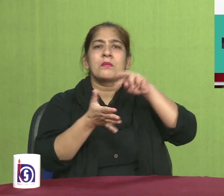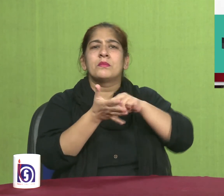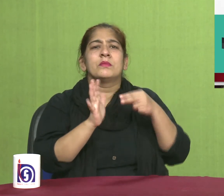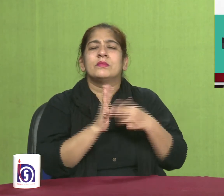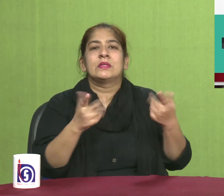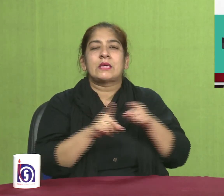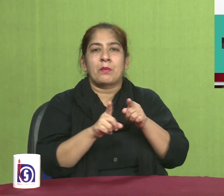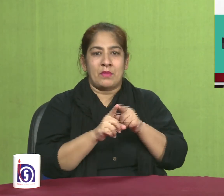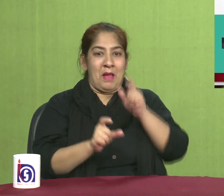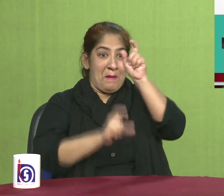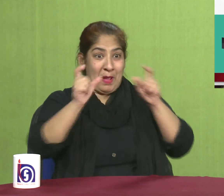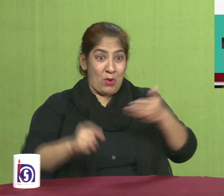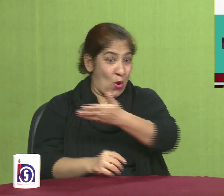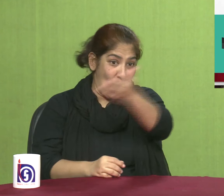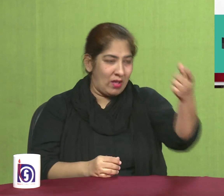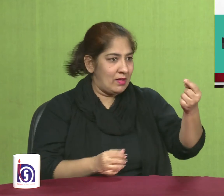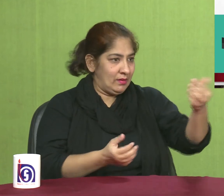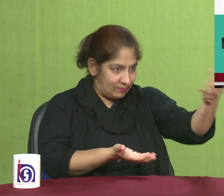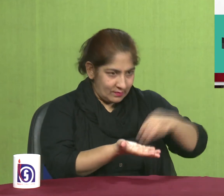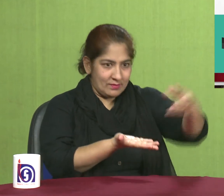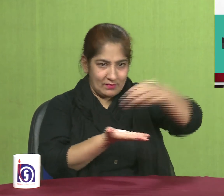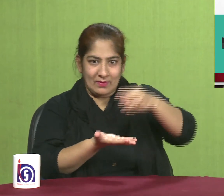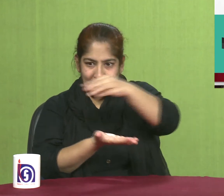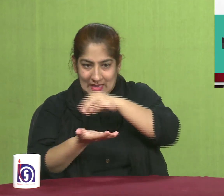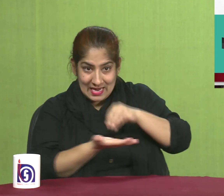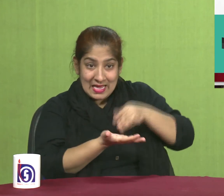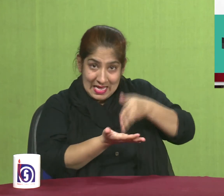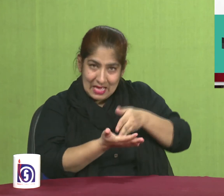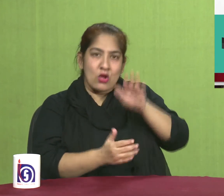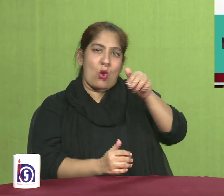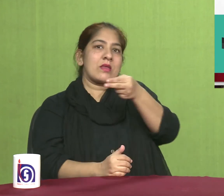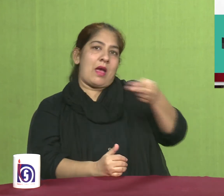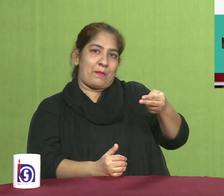The fifth point is about the public deposits.